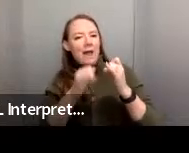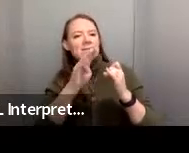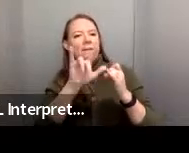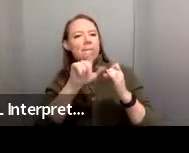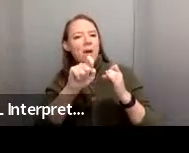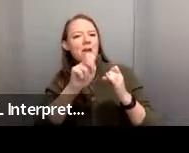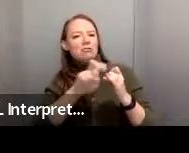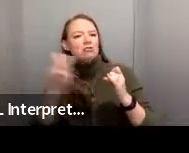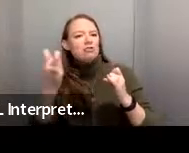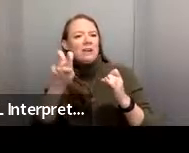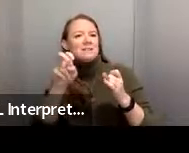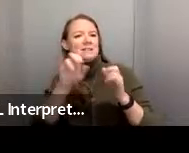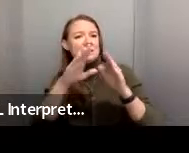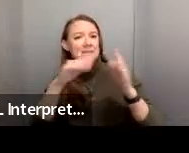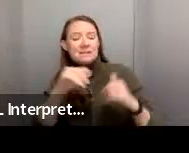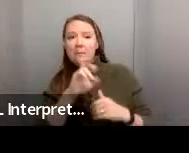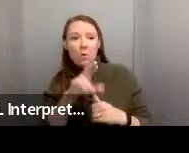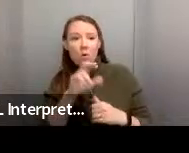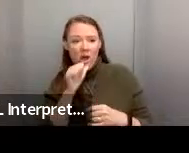not, but this is a joke.